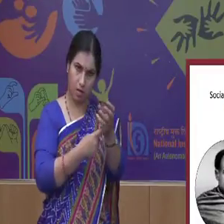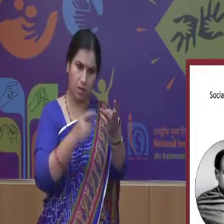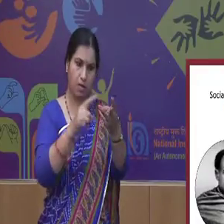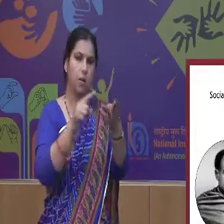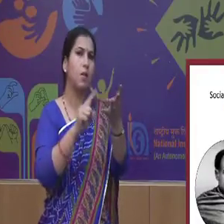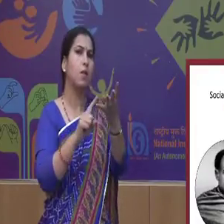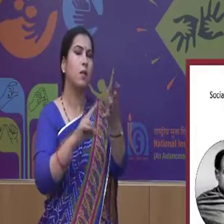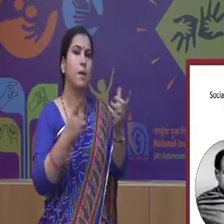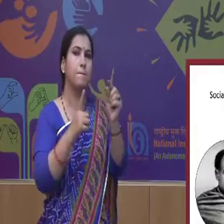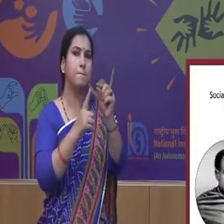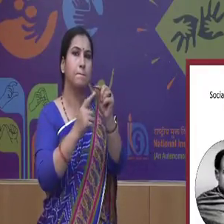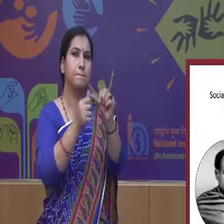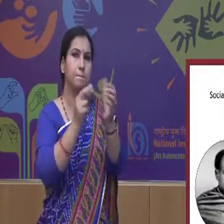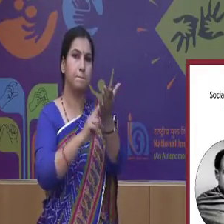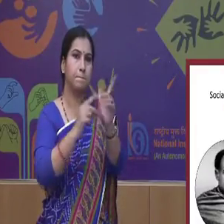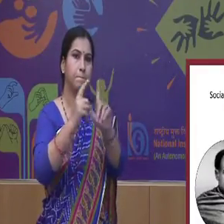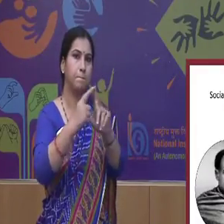Pandita Ramabai,